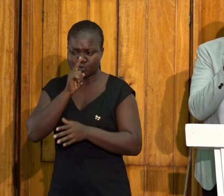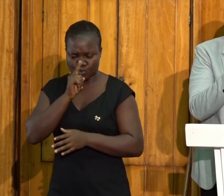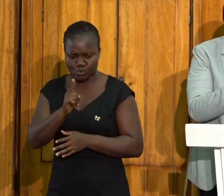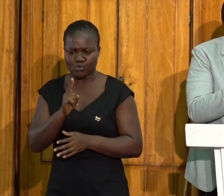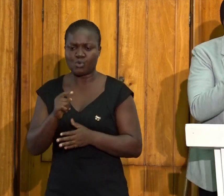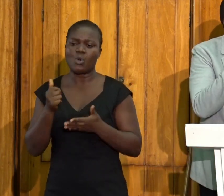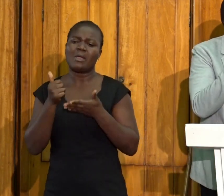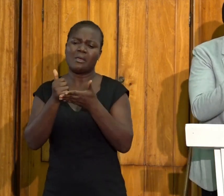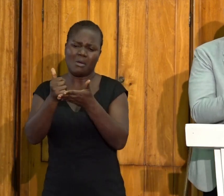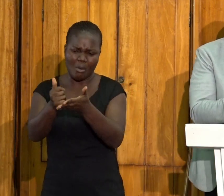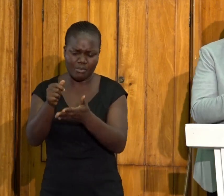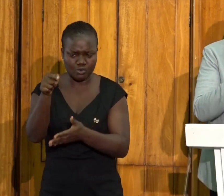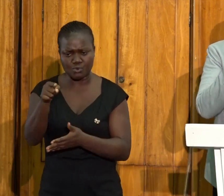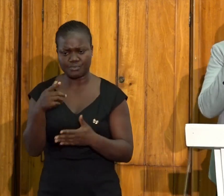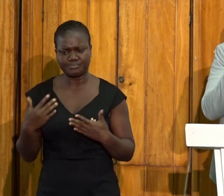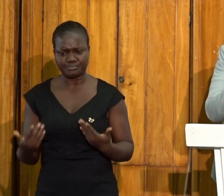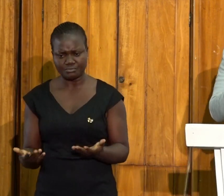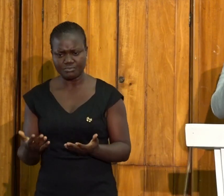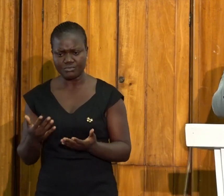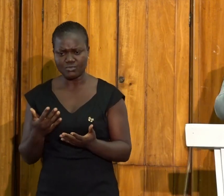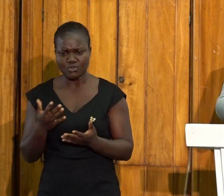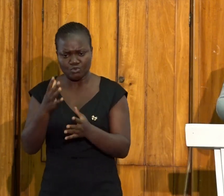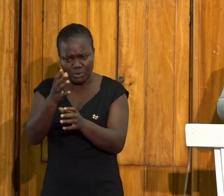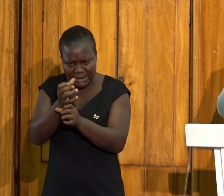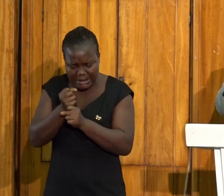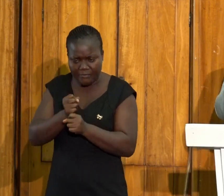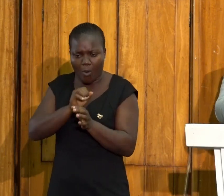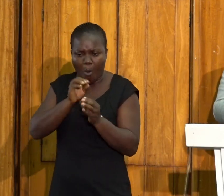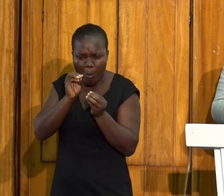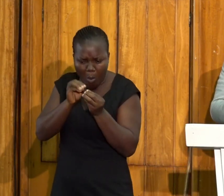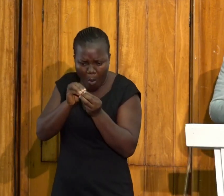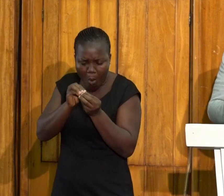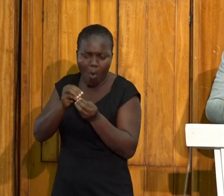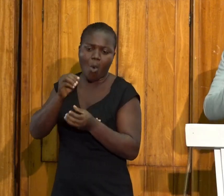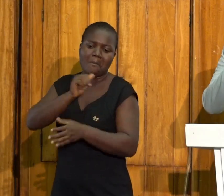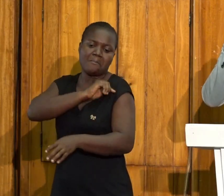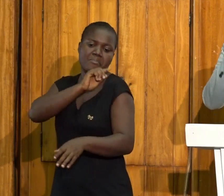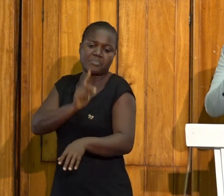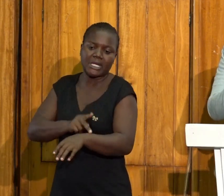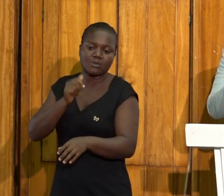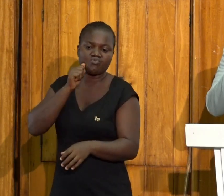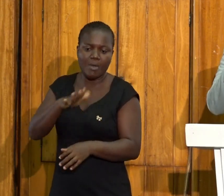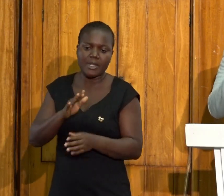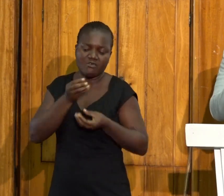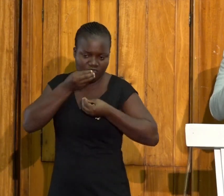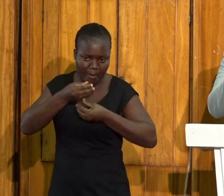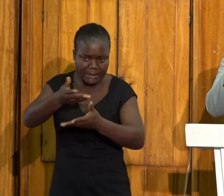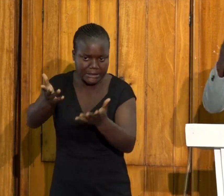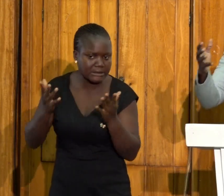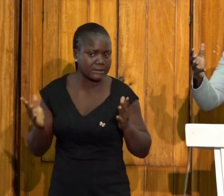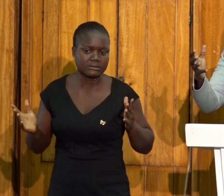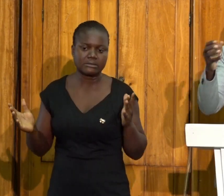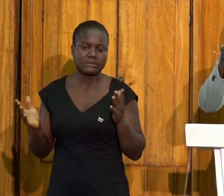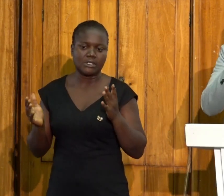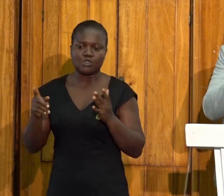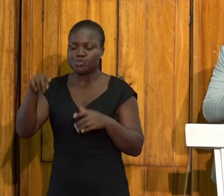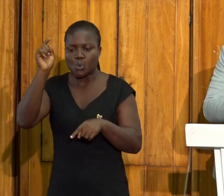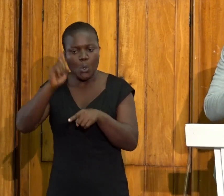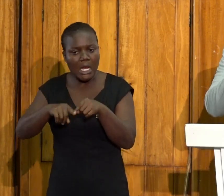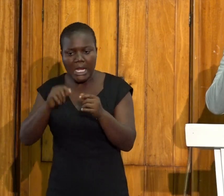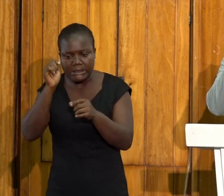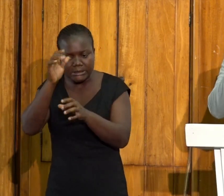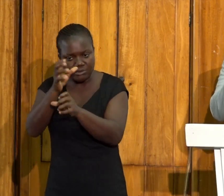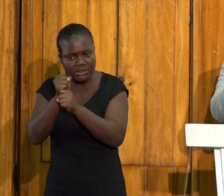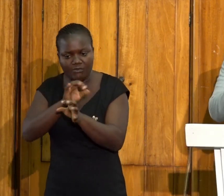have you can follow up a certain cohort of women and get additional safety data that you cannot get through